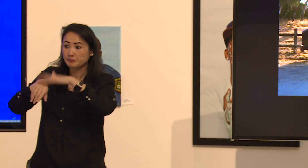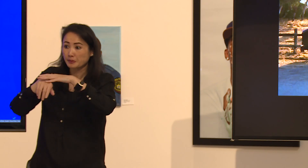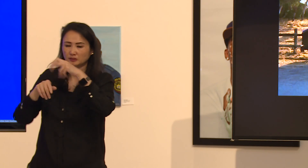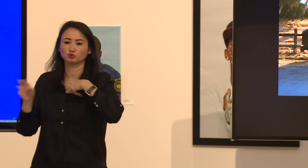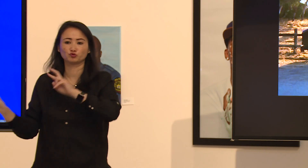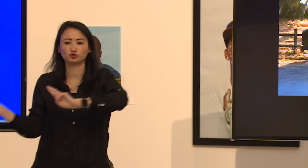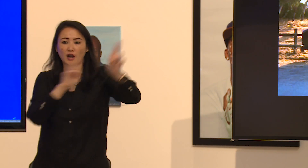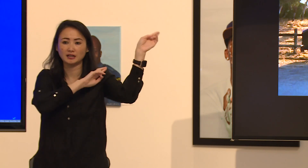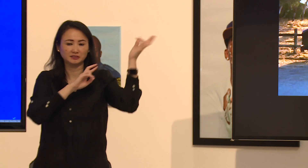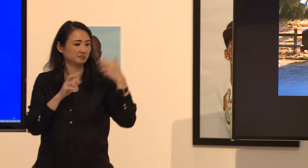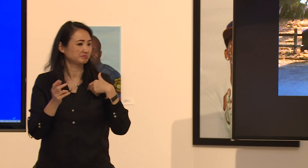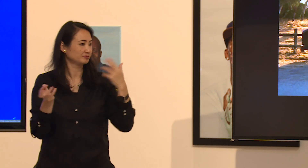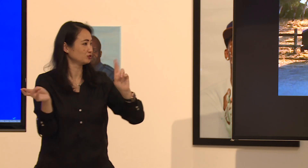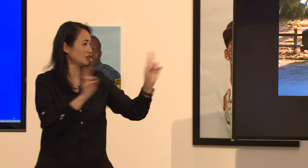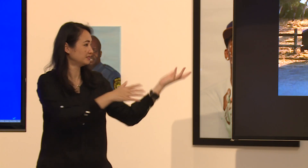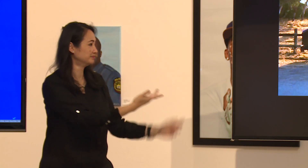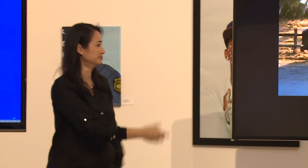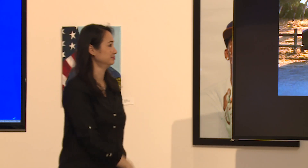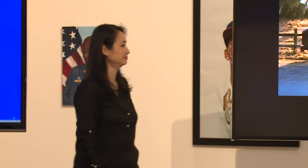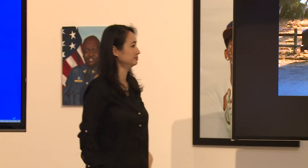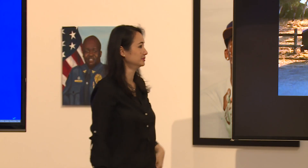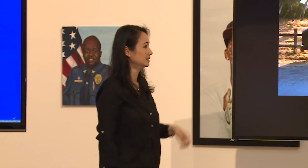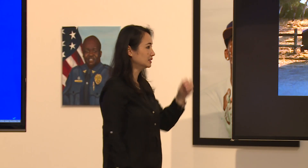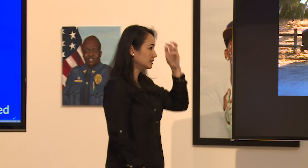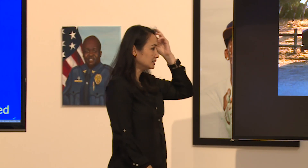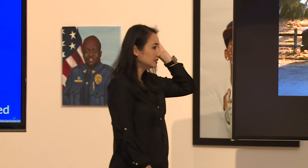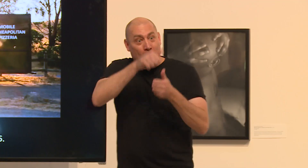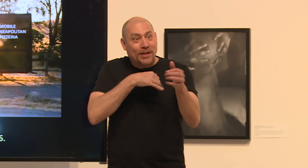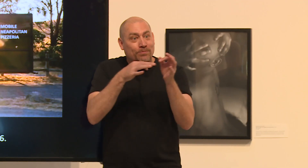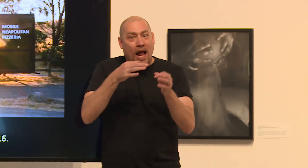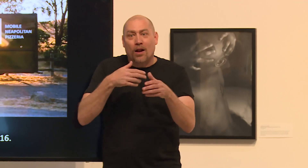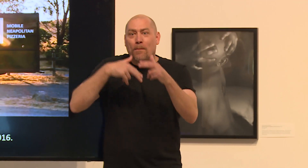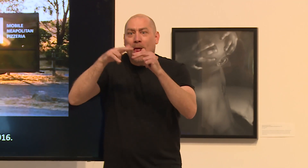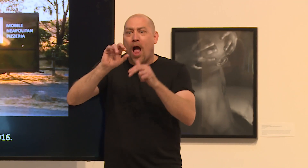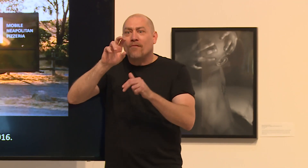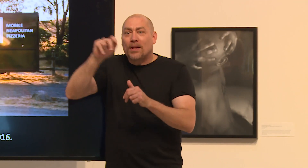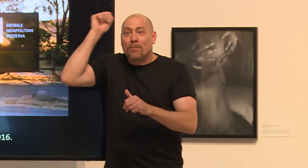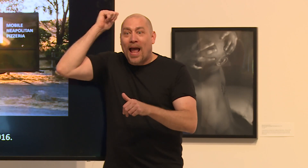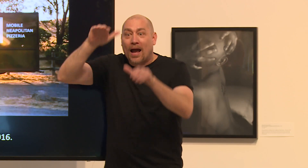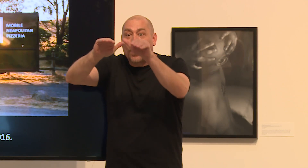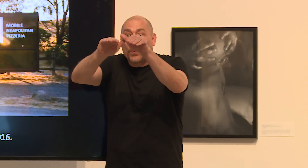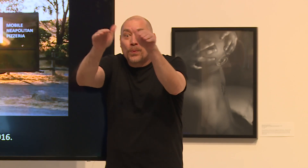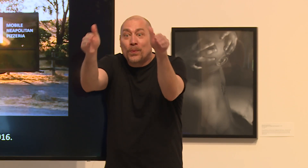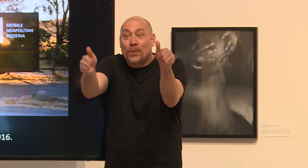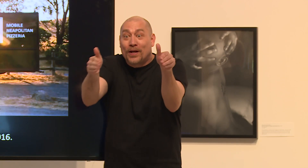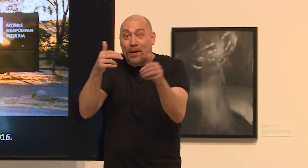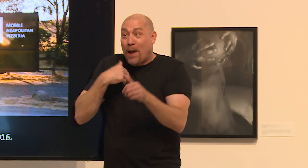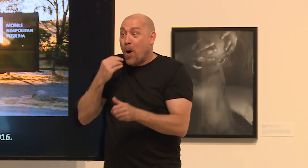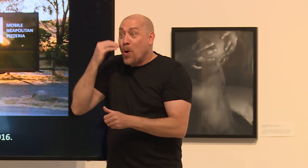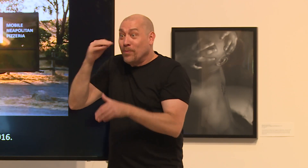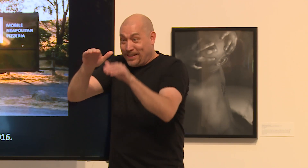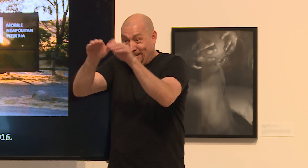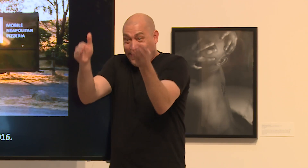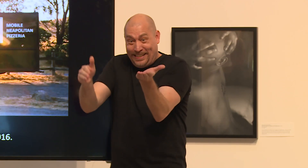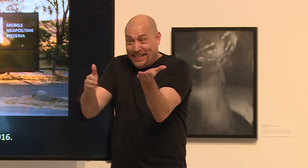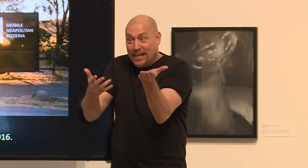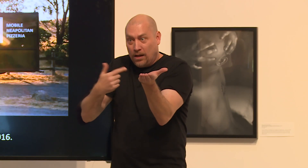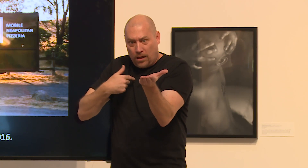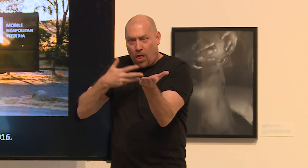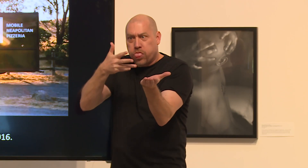expand to a food truck, and this is what that looked like in 2016. Remember how we talked about the